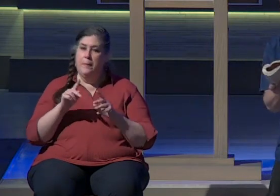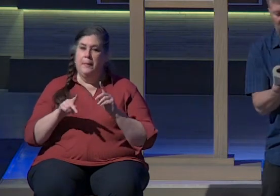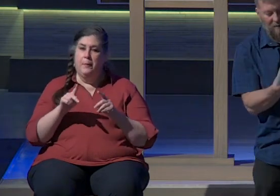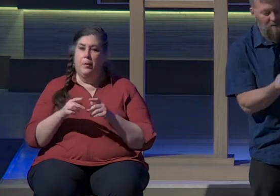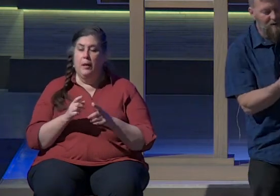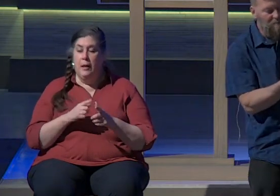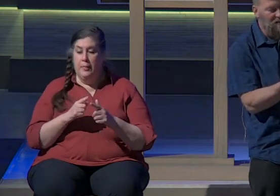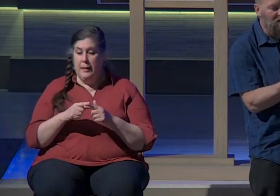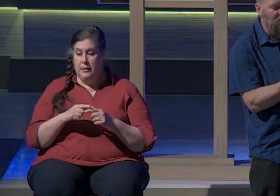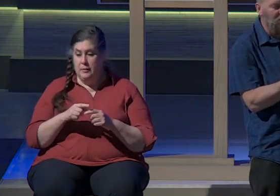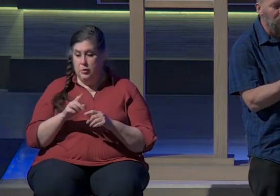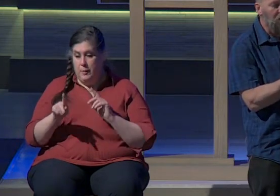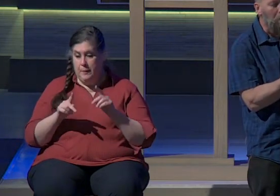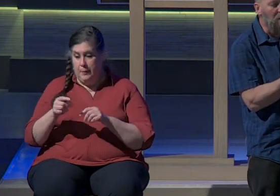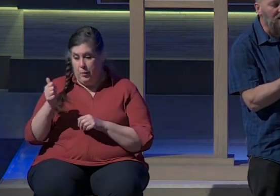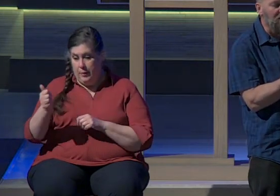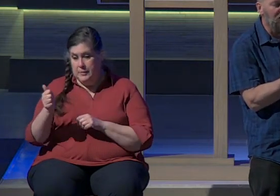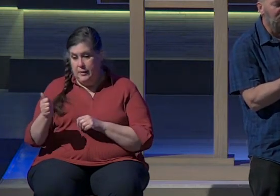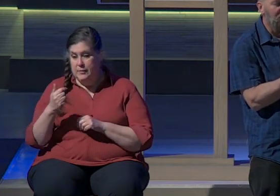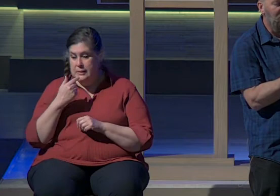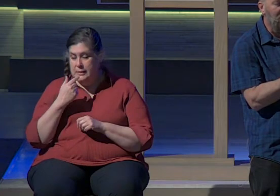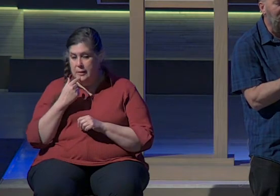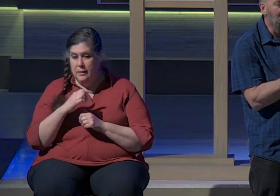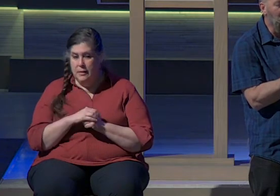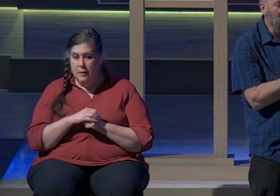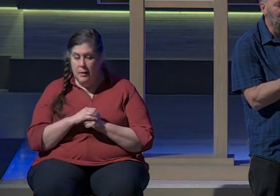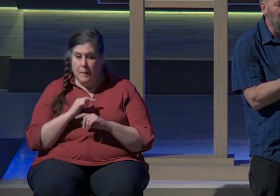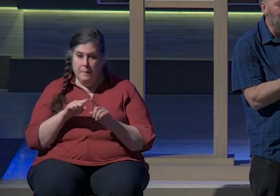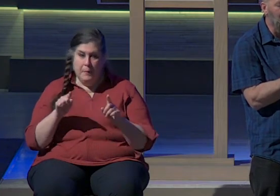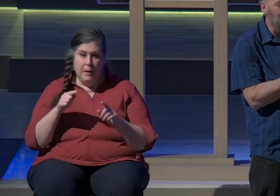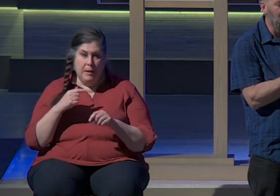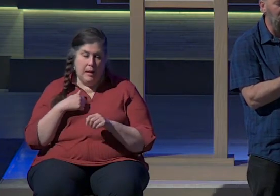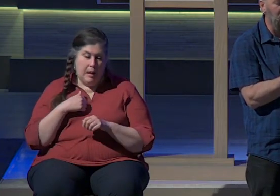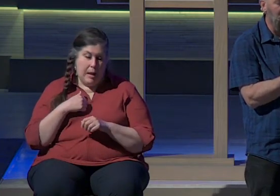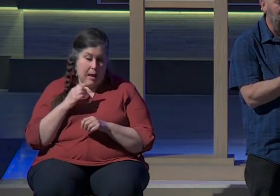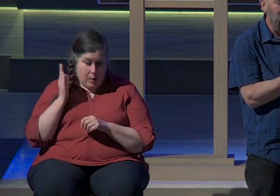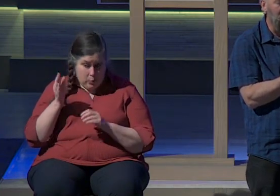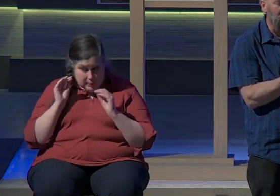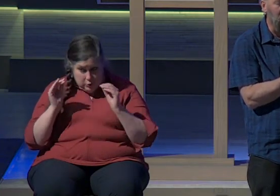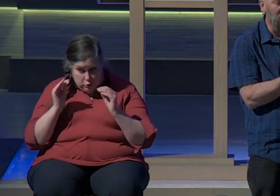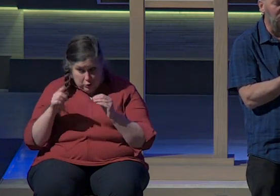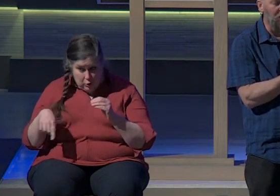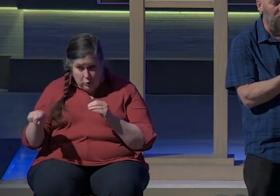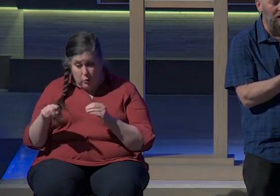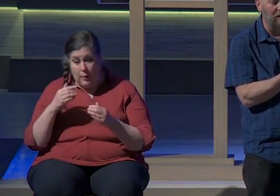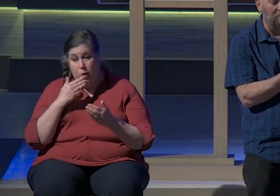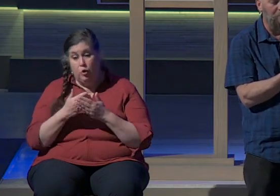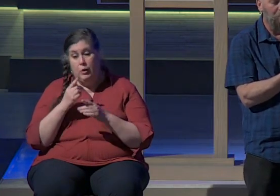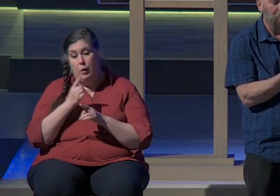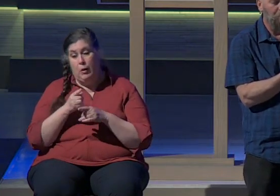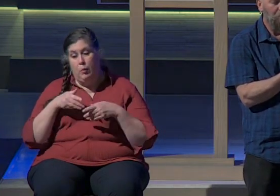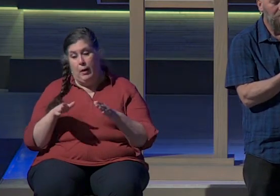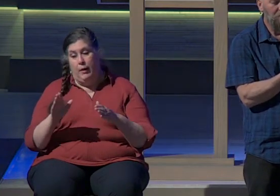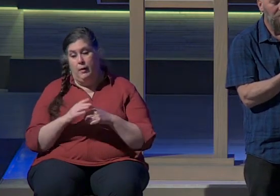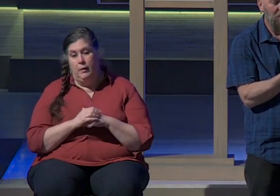people to themselves. "But I will instruct you in the good and right way.